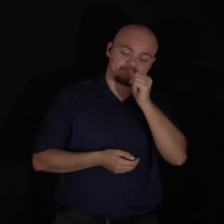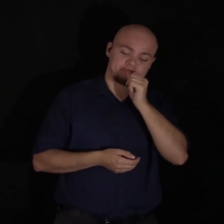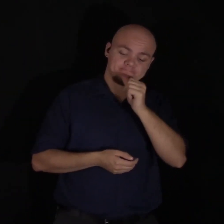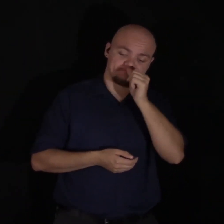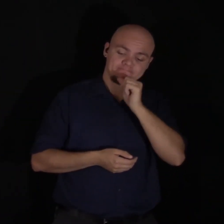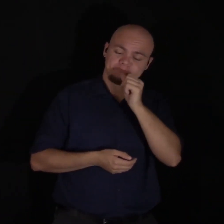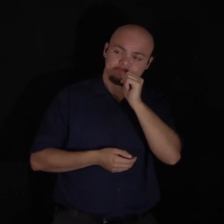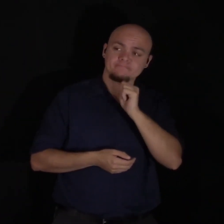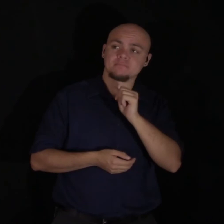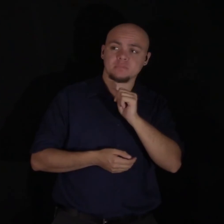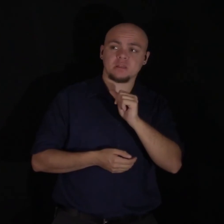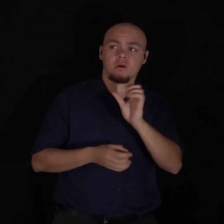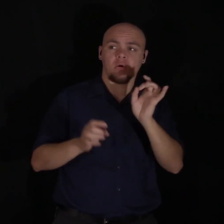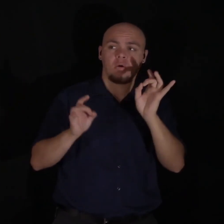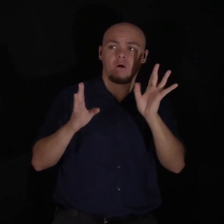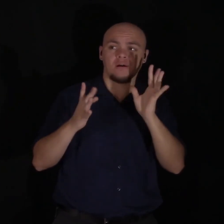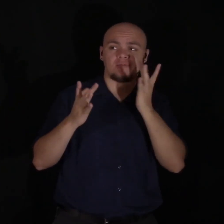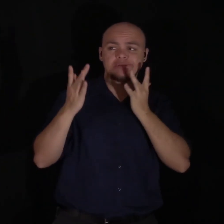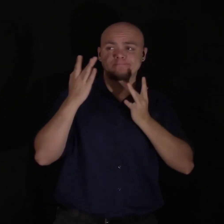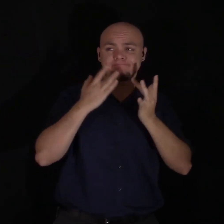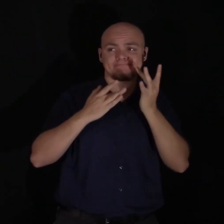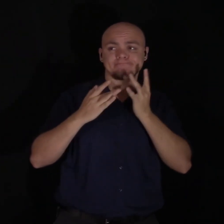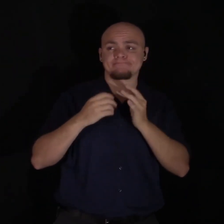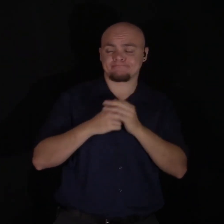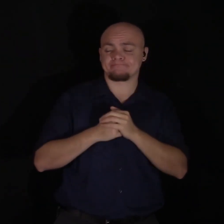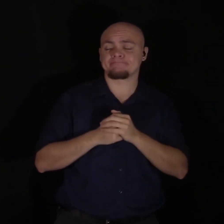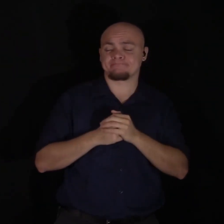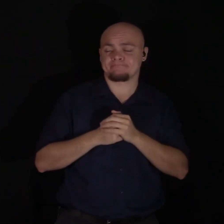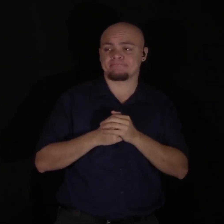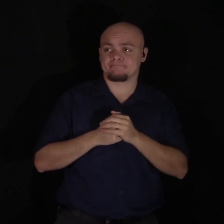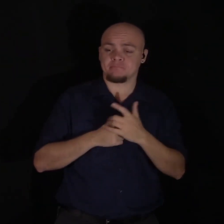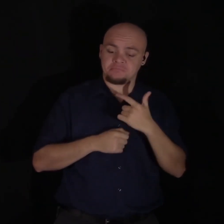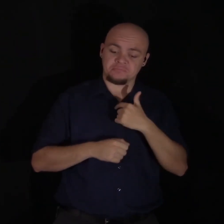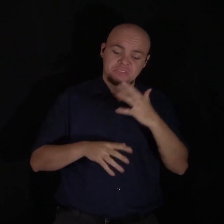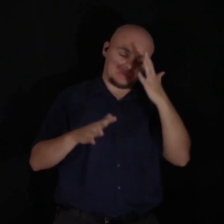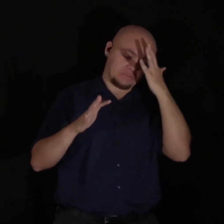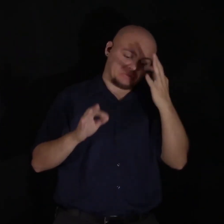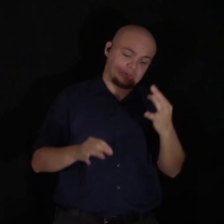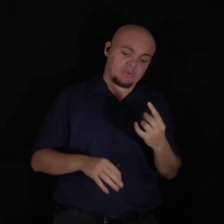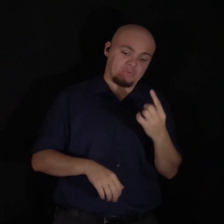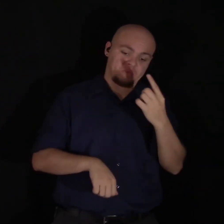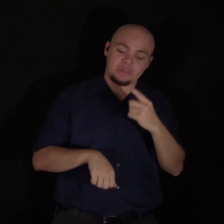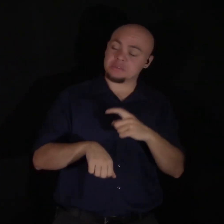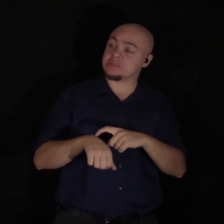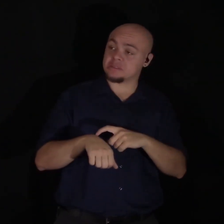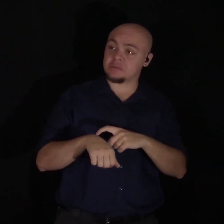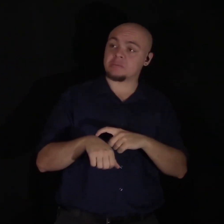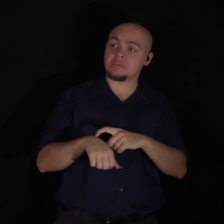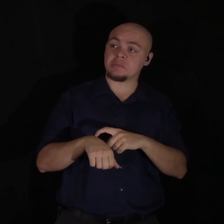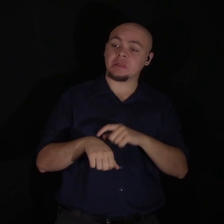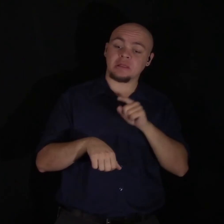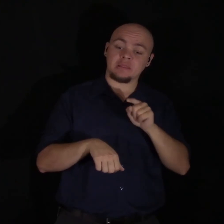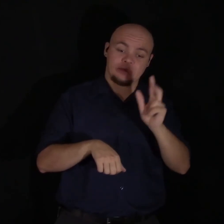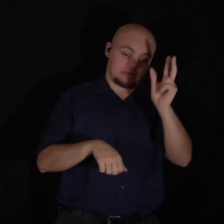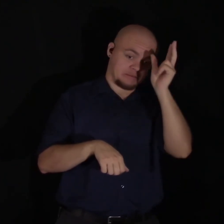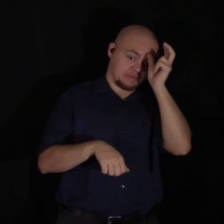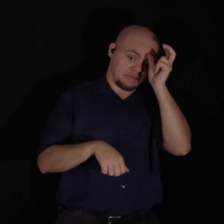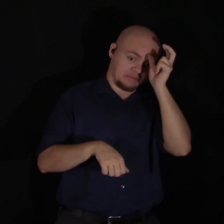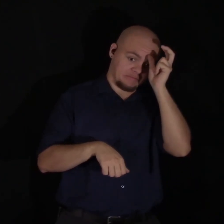unparalleled misfortunes. I had determined at one time the memory of these evils should die with me, but you